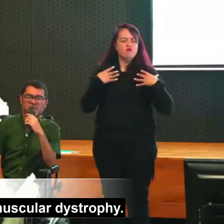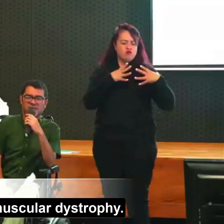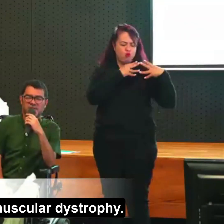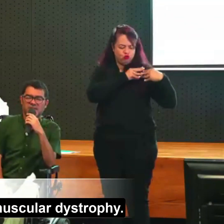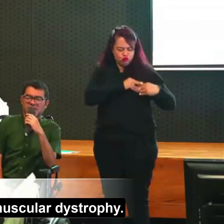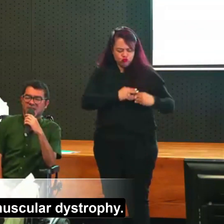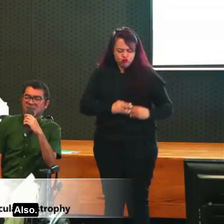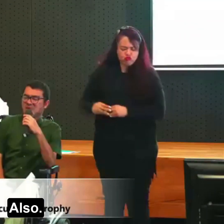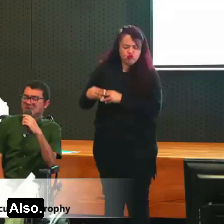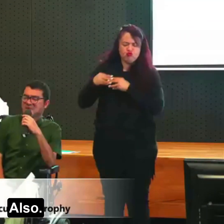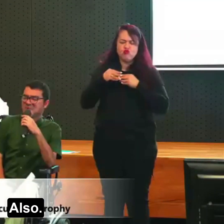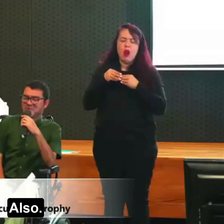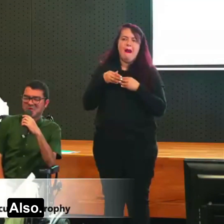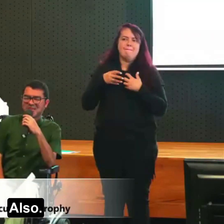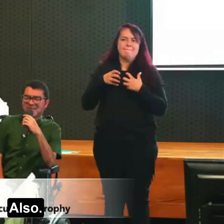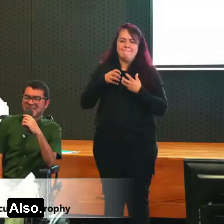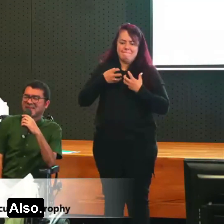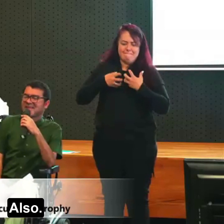Becker muscular